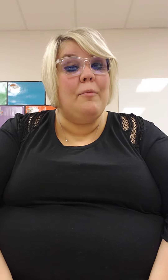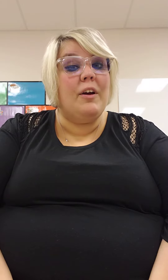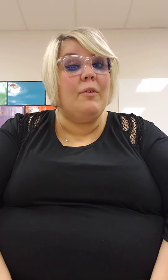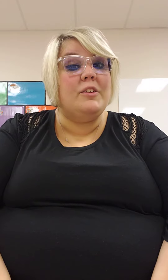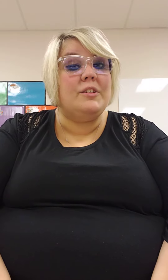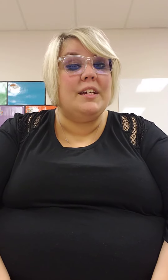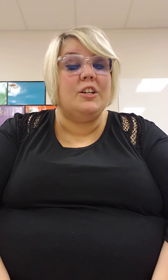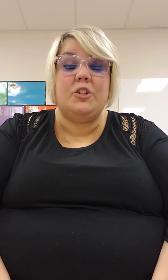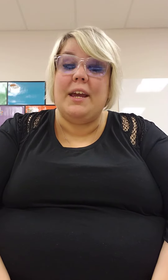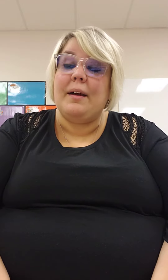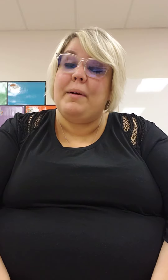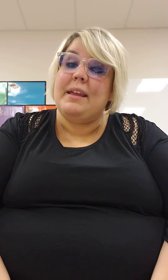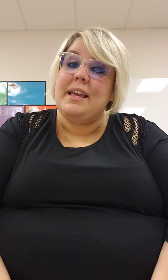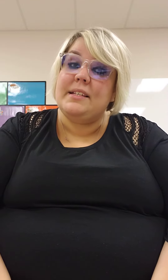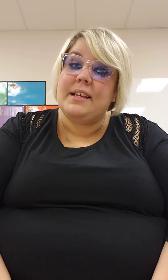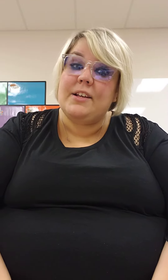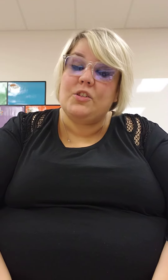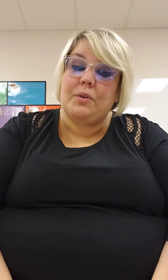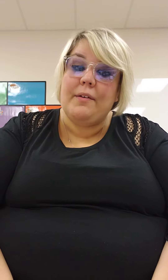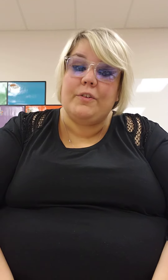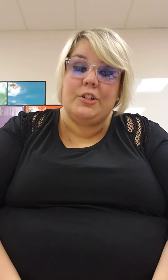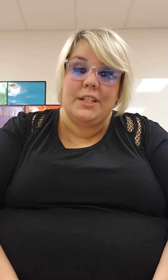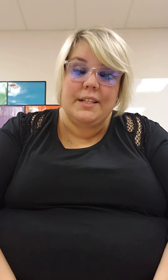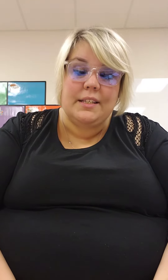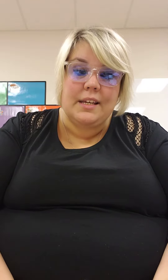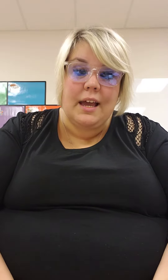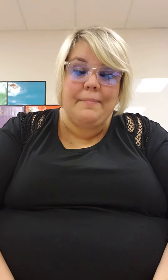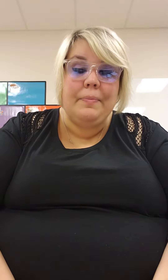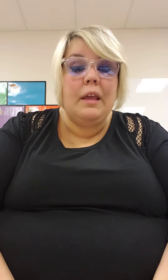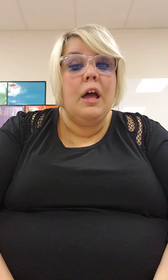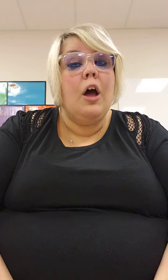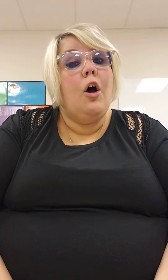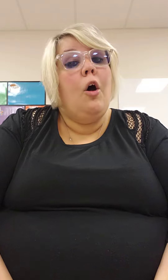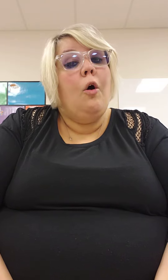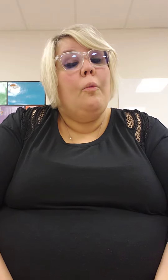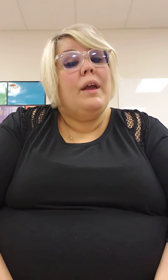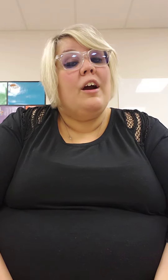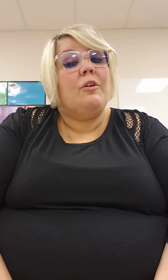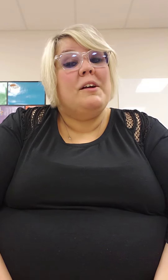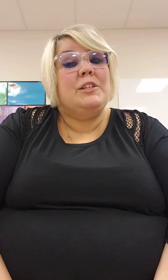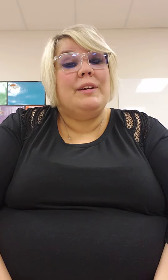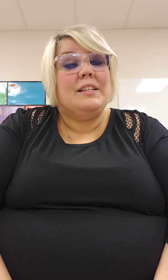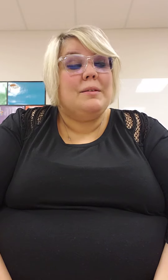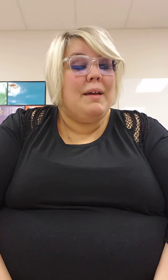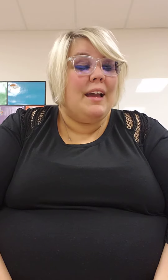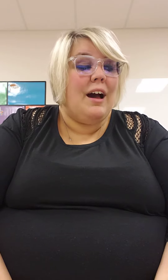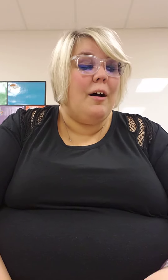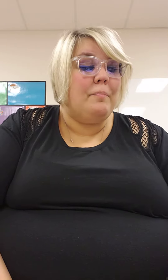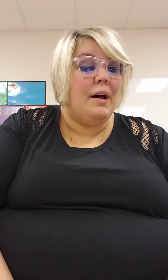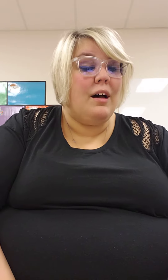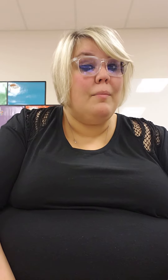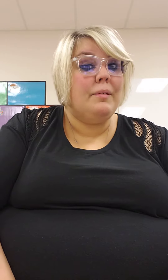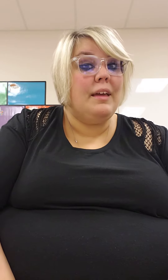we're going to hear Jacob and Esau's story for Jesus time. We are going to get to make a pumpkin